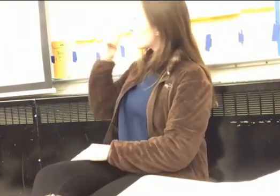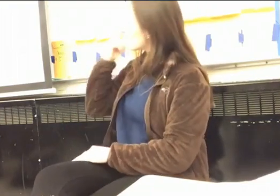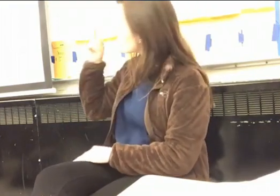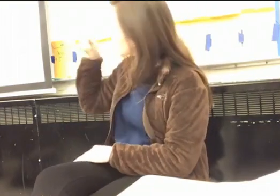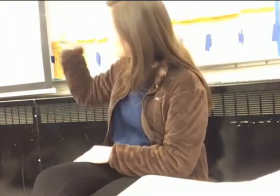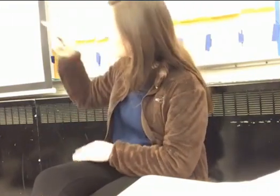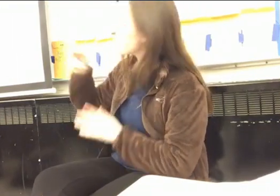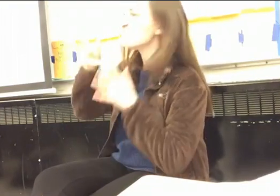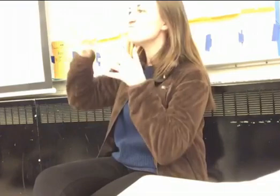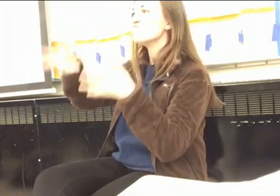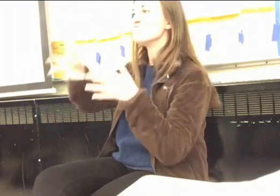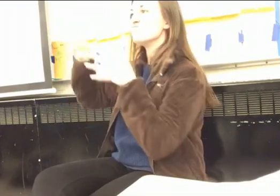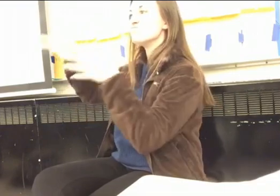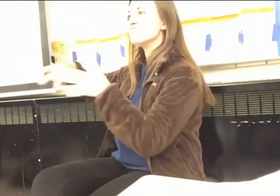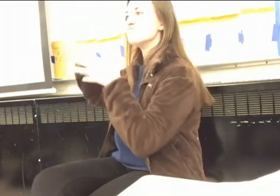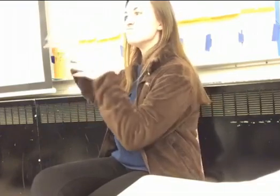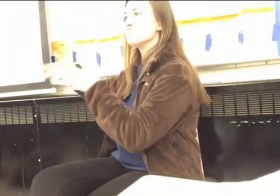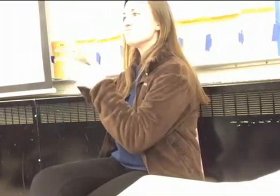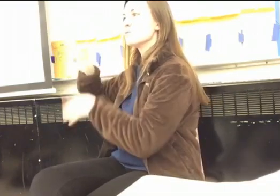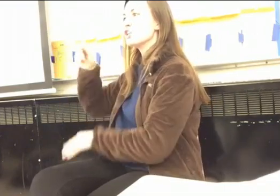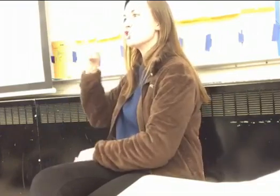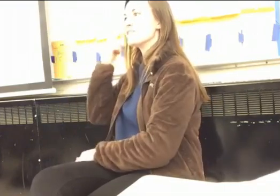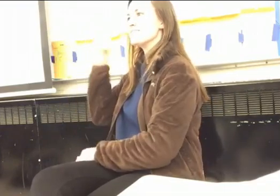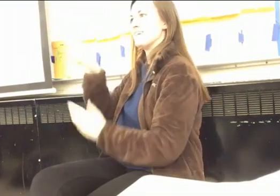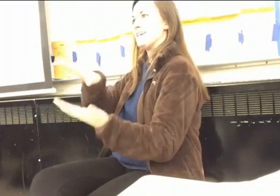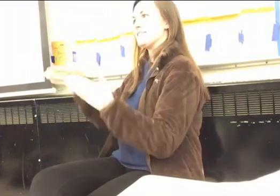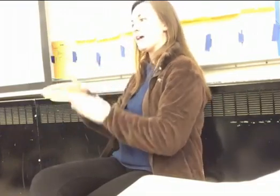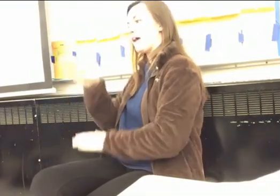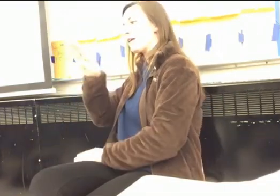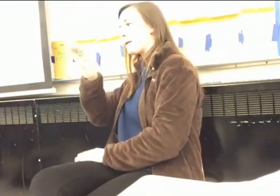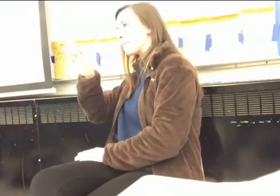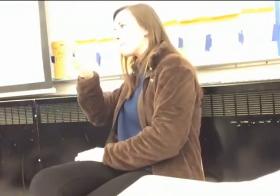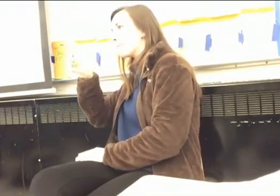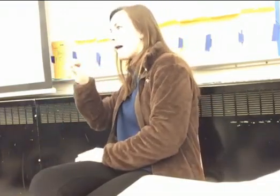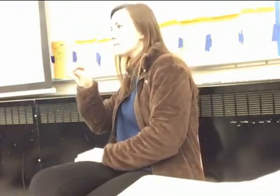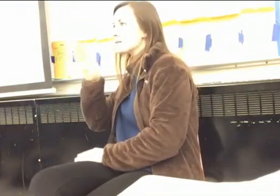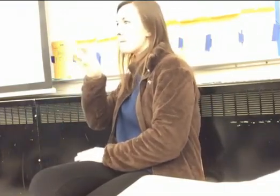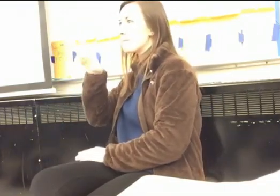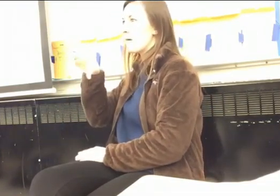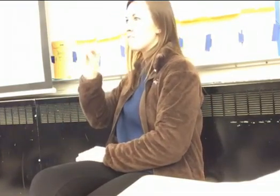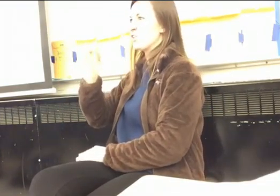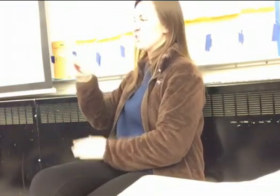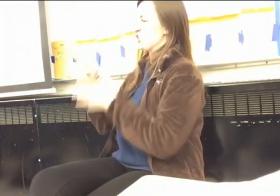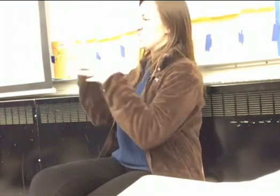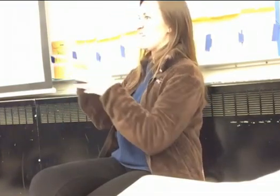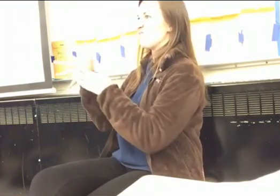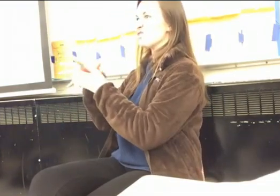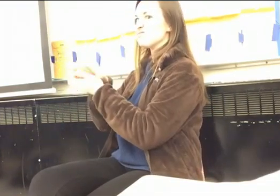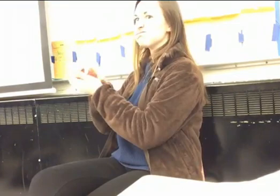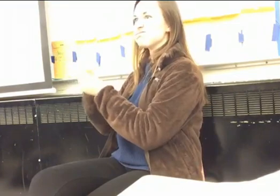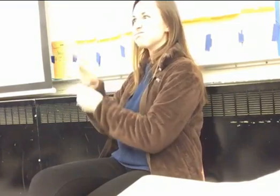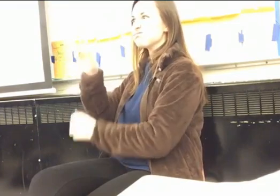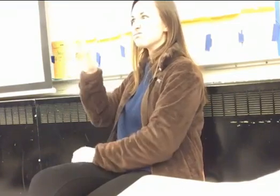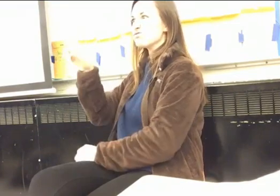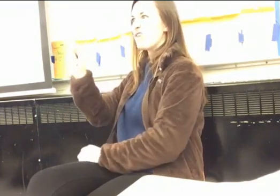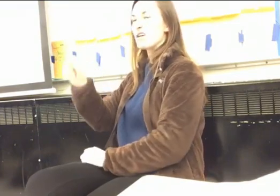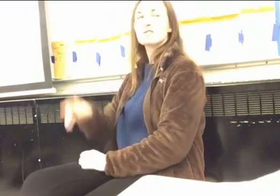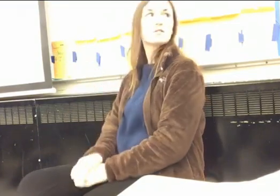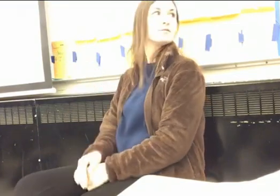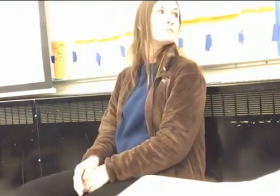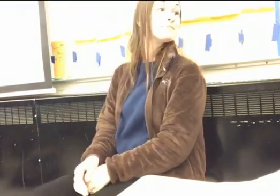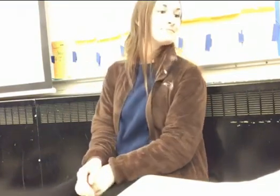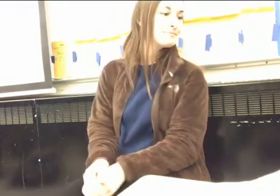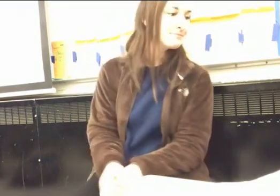carcass. All you're seeing is these dead bison being left to rot. Now, if we talk about the decimation of the buffalo